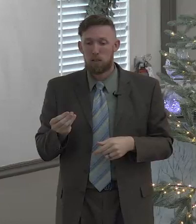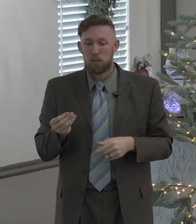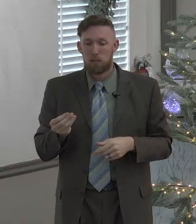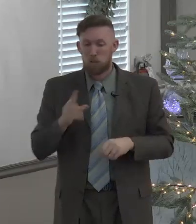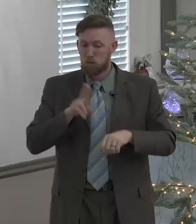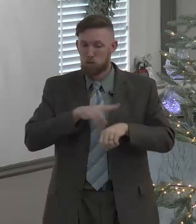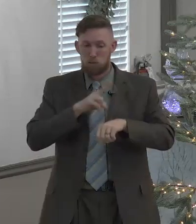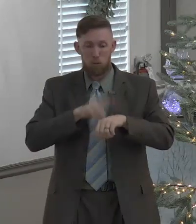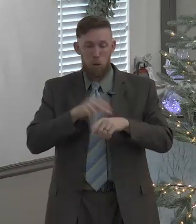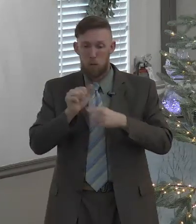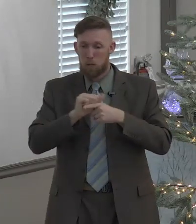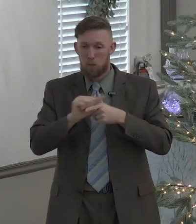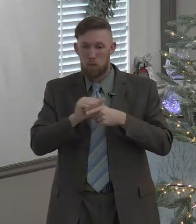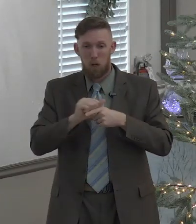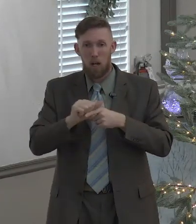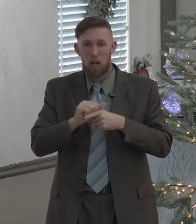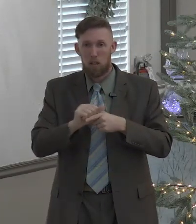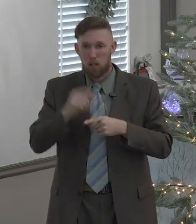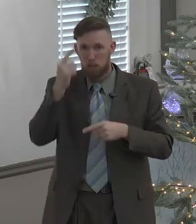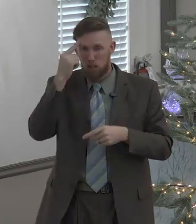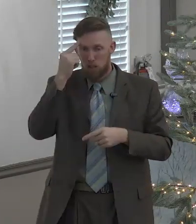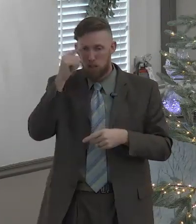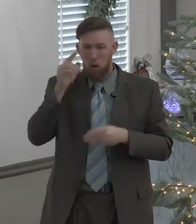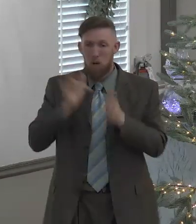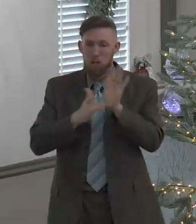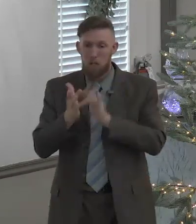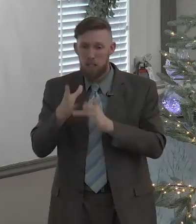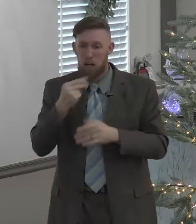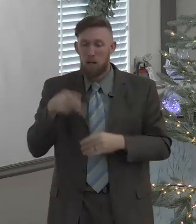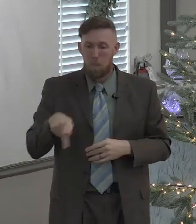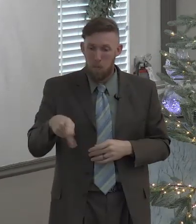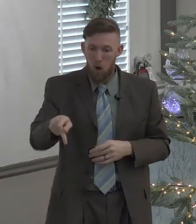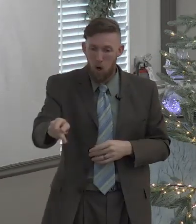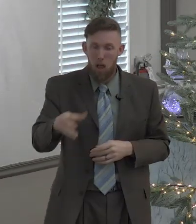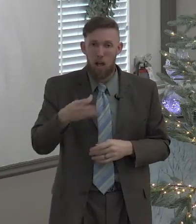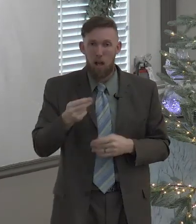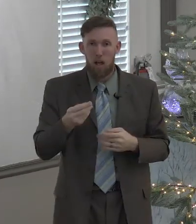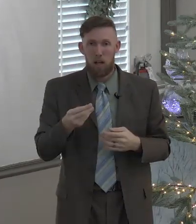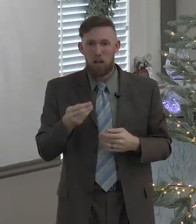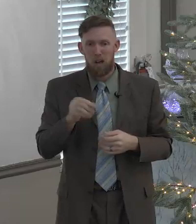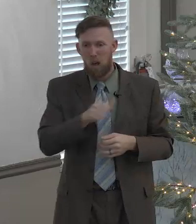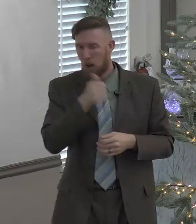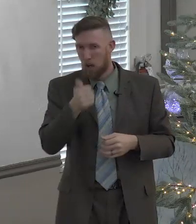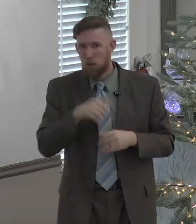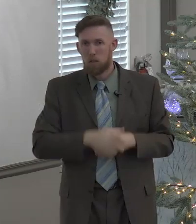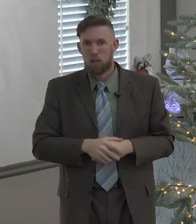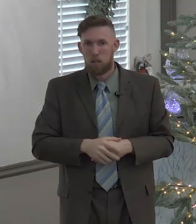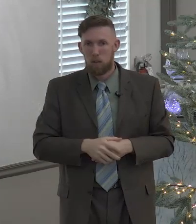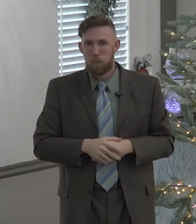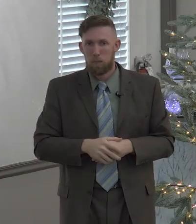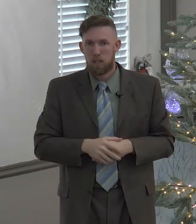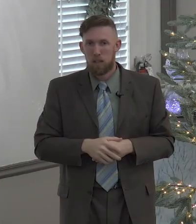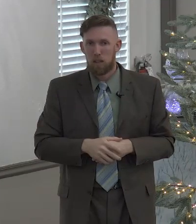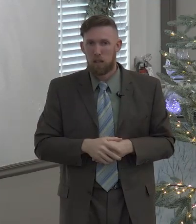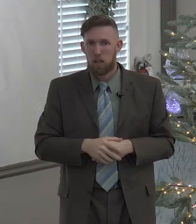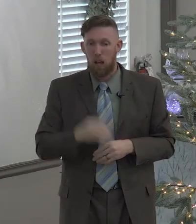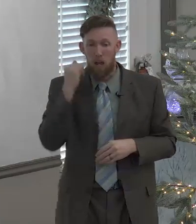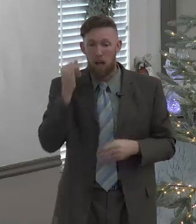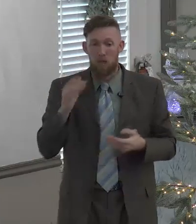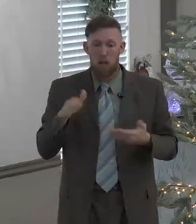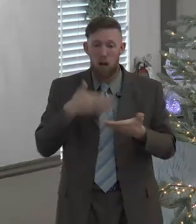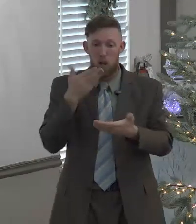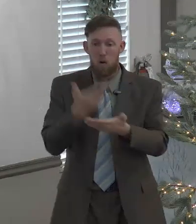and the truth of the matter is that was the standard practice of Jesus. It became the standard practice of the Apostle Paul and